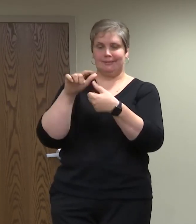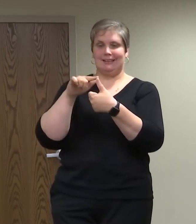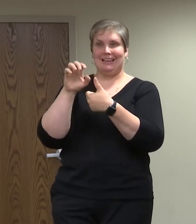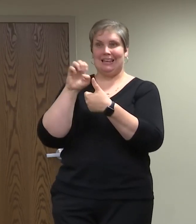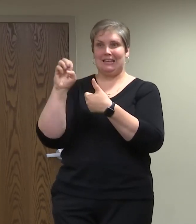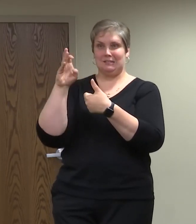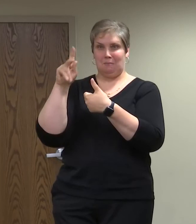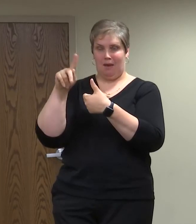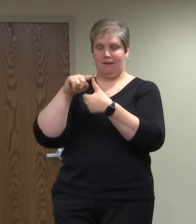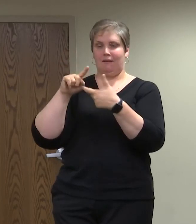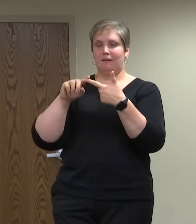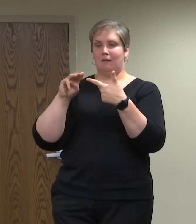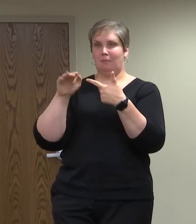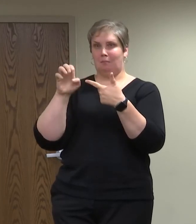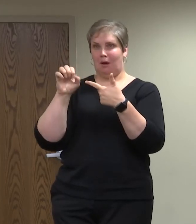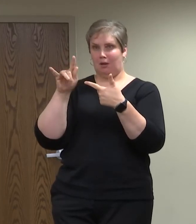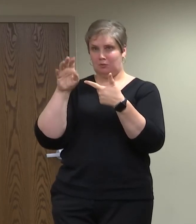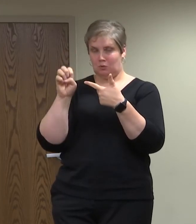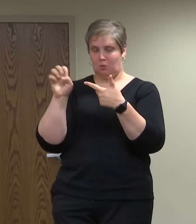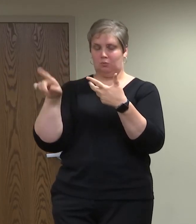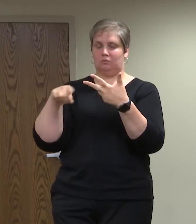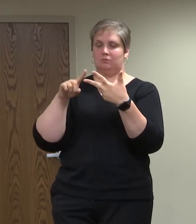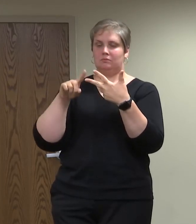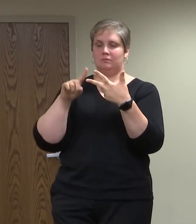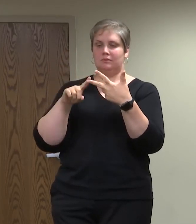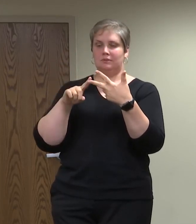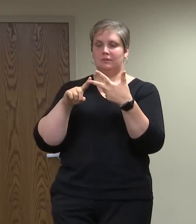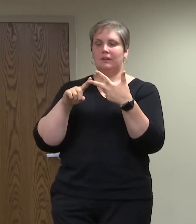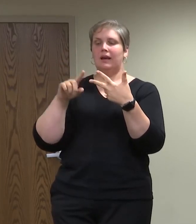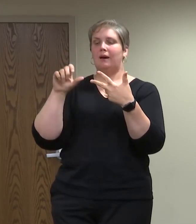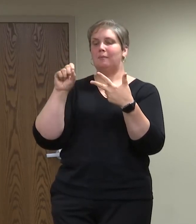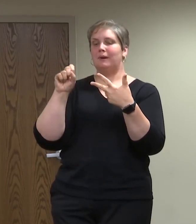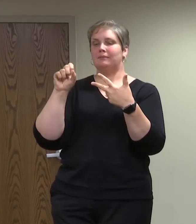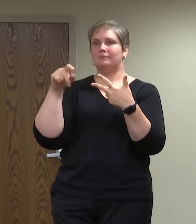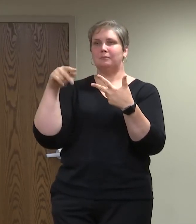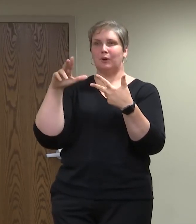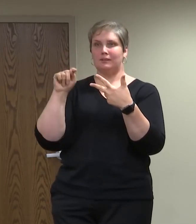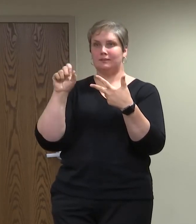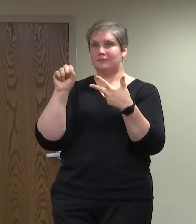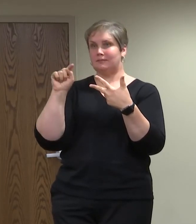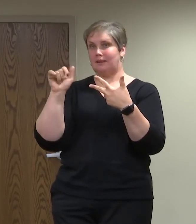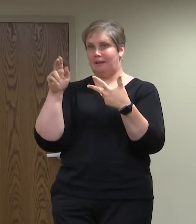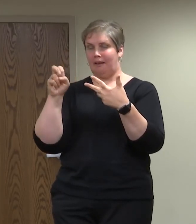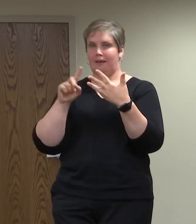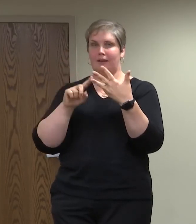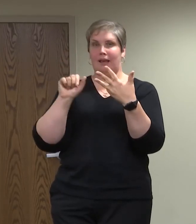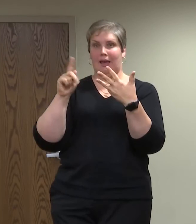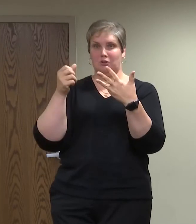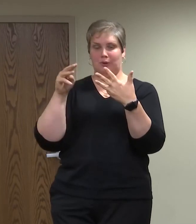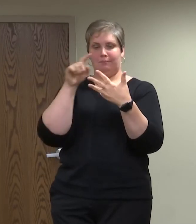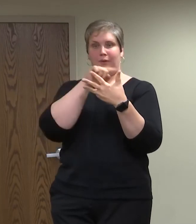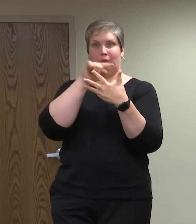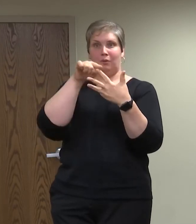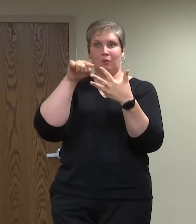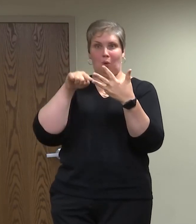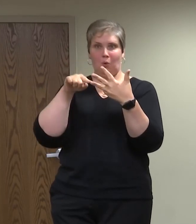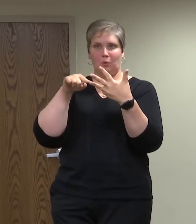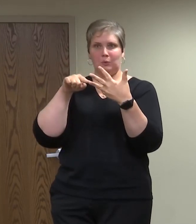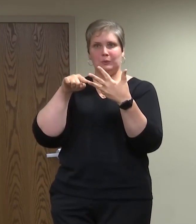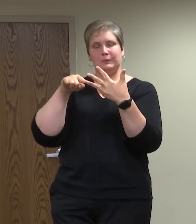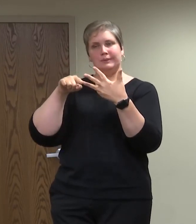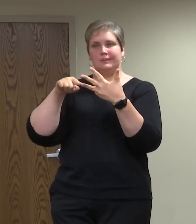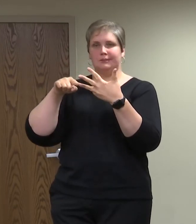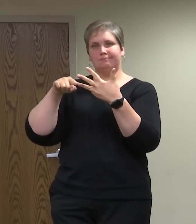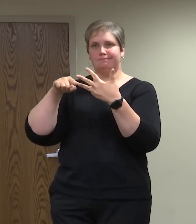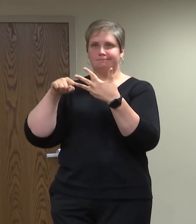Bank, Milestone on Greenwood Avenue, Present St. Anne, and the Atrium. So thanks to the staff in those institutions